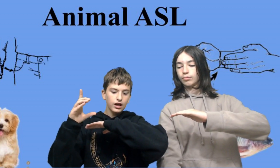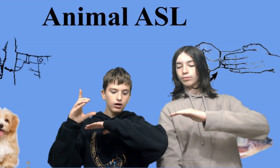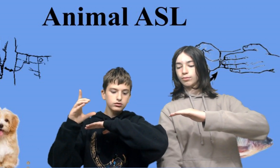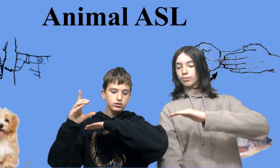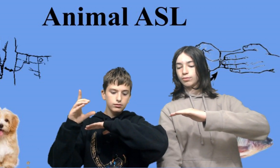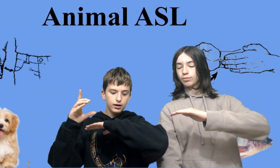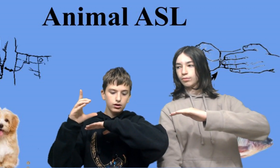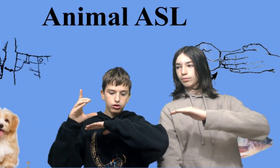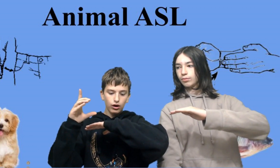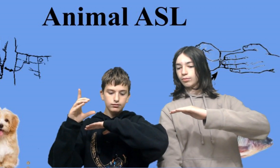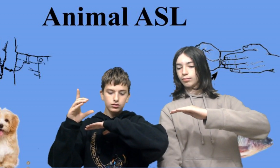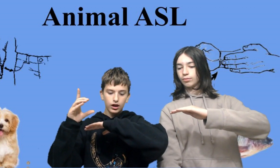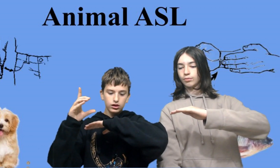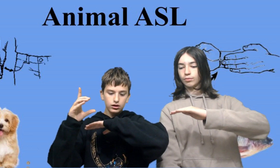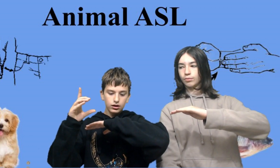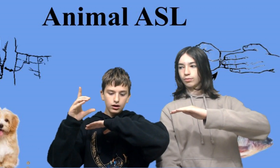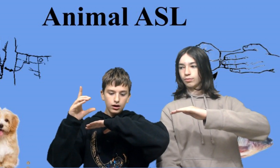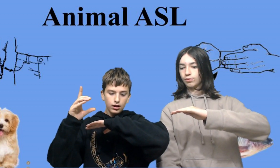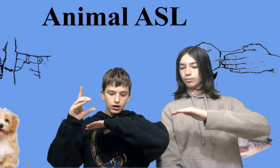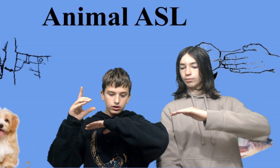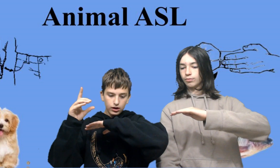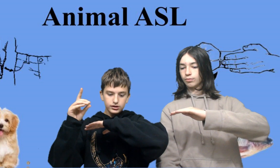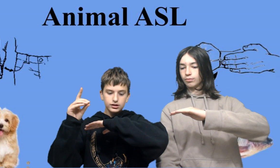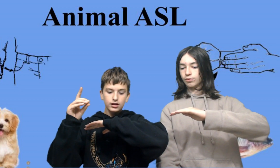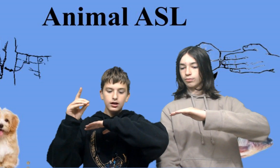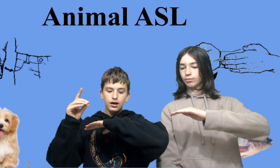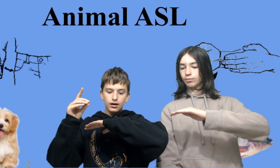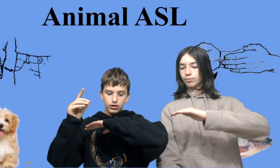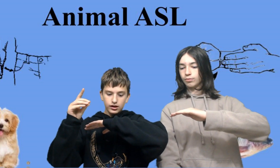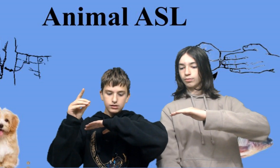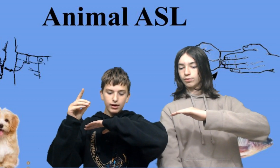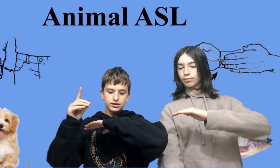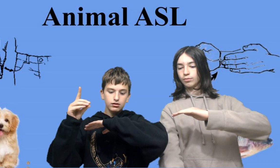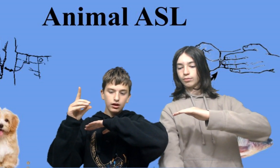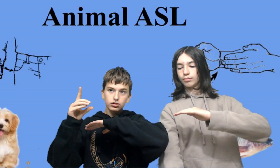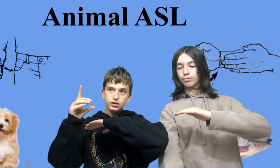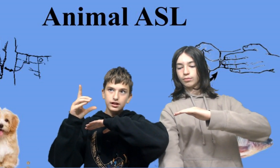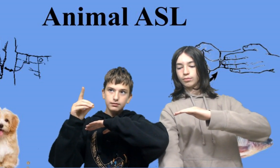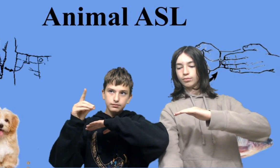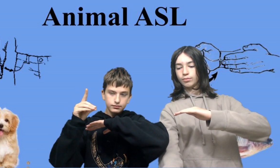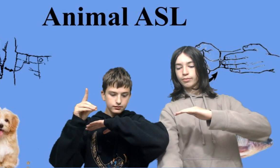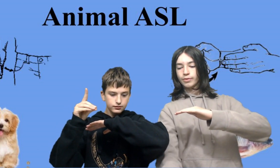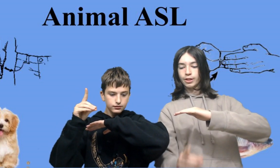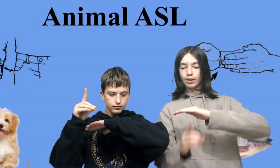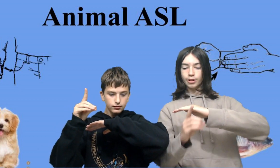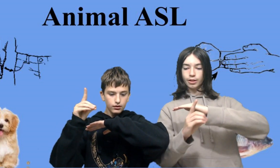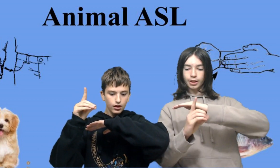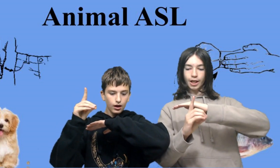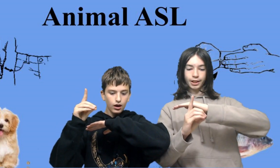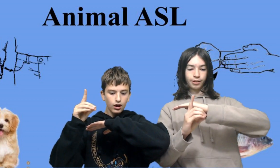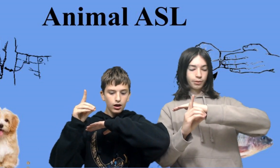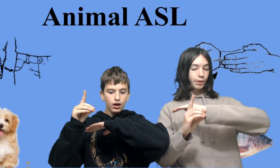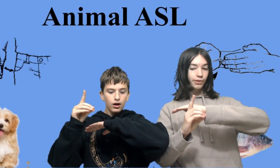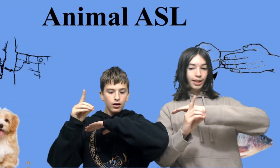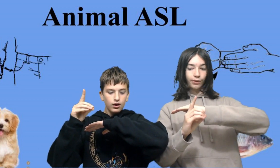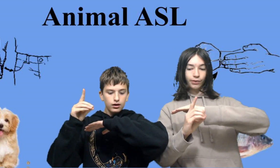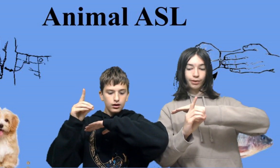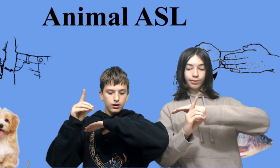down to meet your thumb like this. This makes a letter D. Got it. What's next?